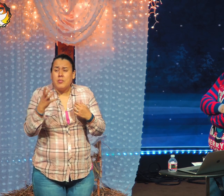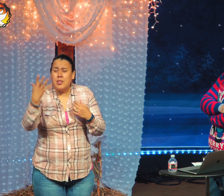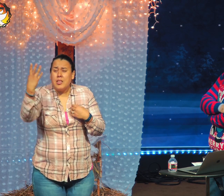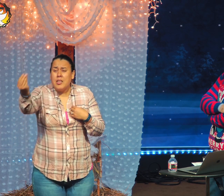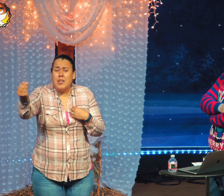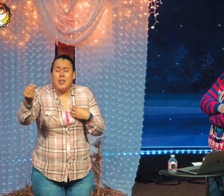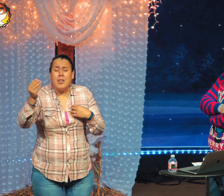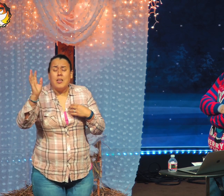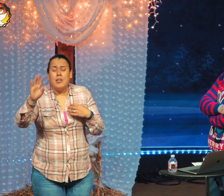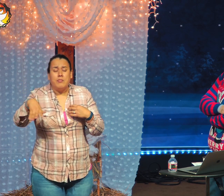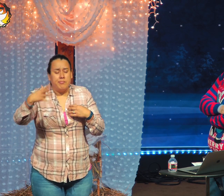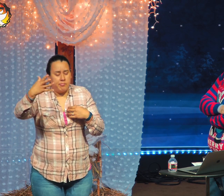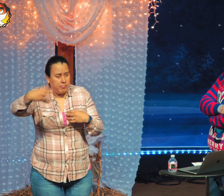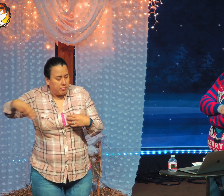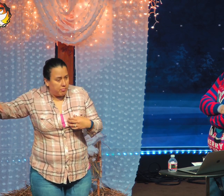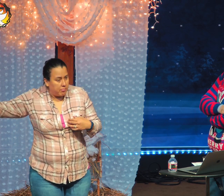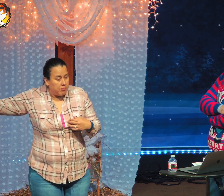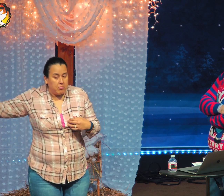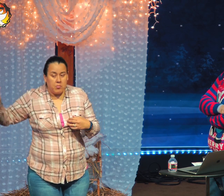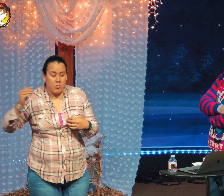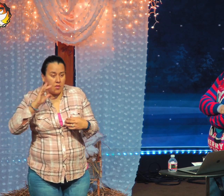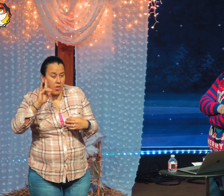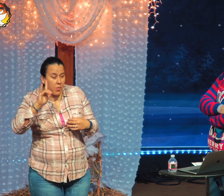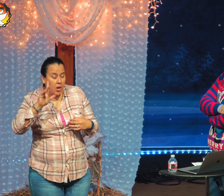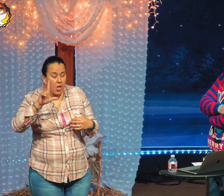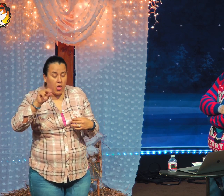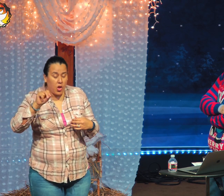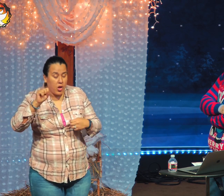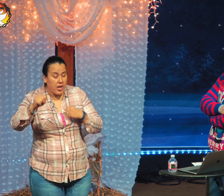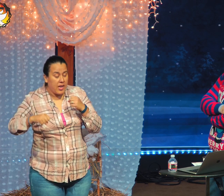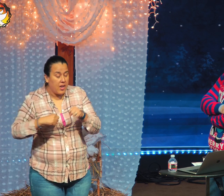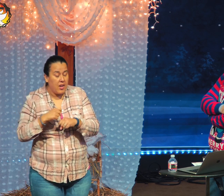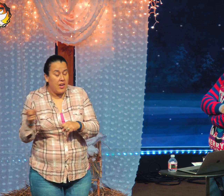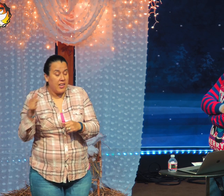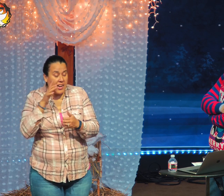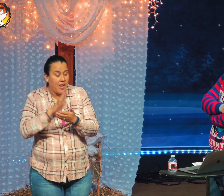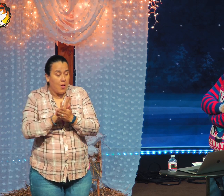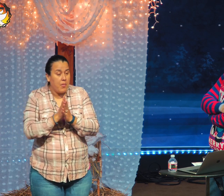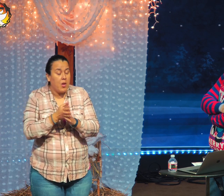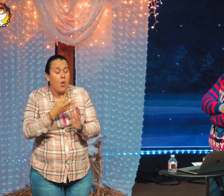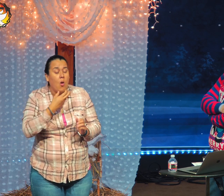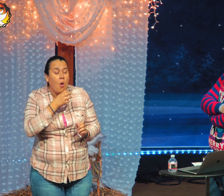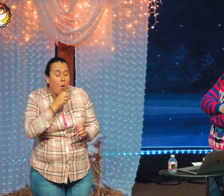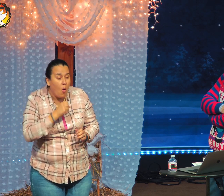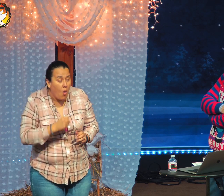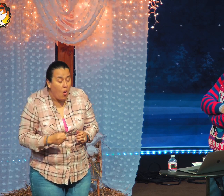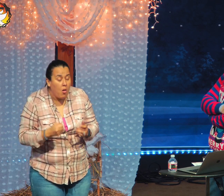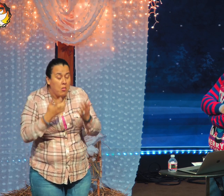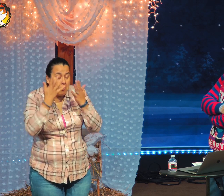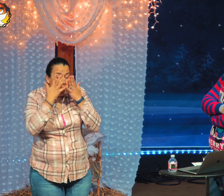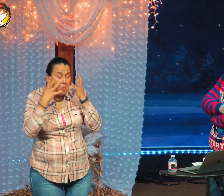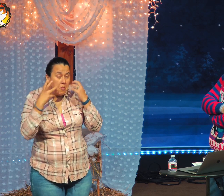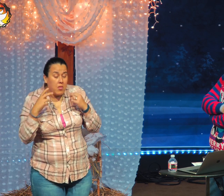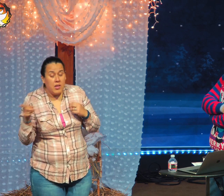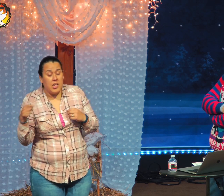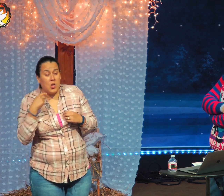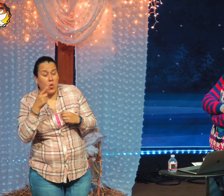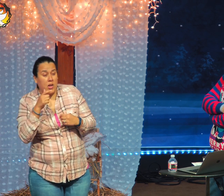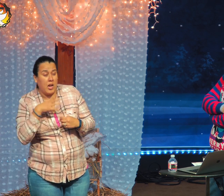rescued the monkey when it was a baby. The mom had died, and she took care of it year after year. And then she had to leave because she had to take care of her